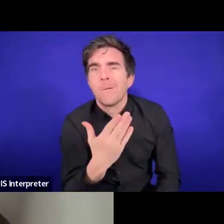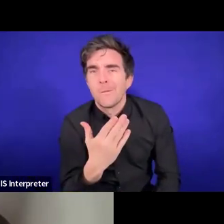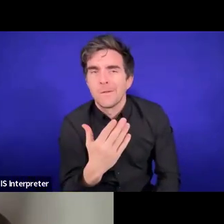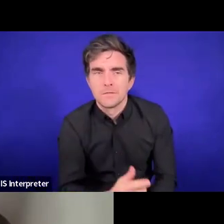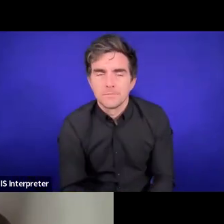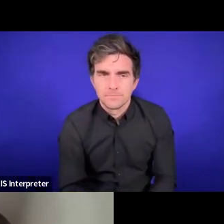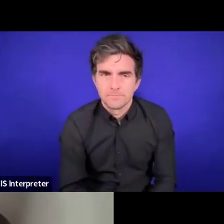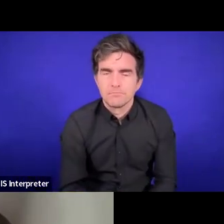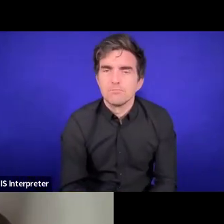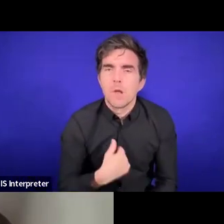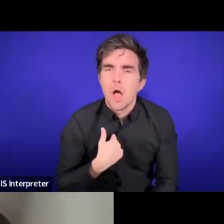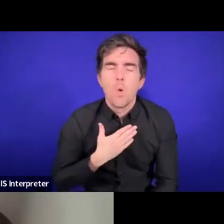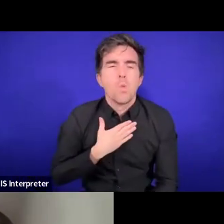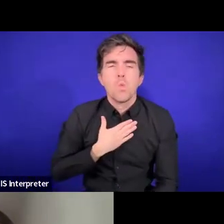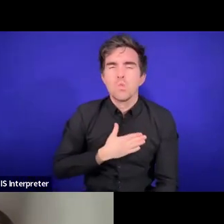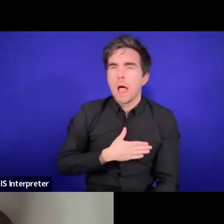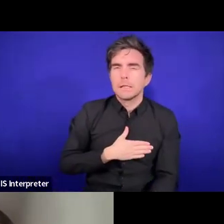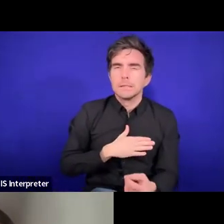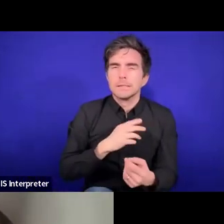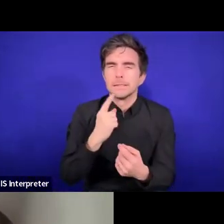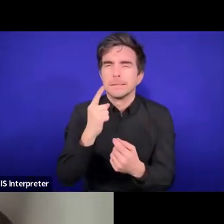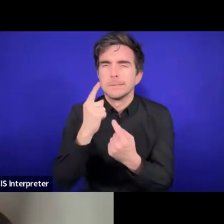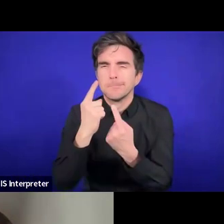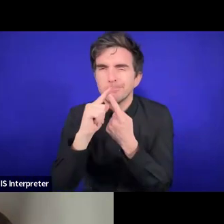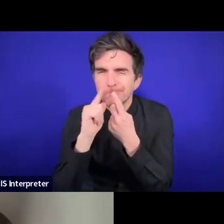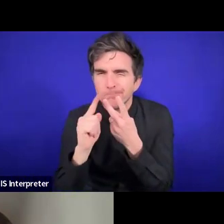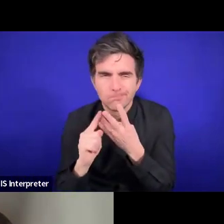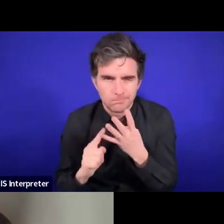about inclusion that need to be considering the